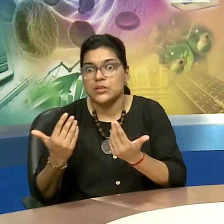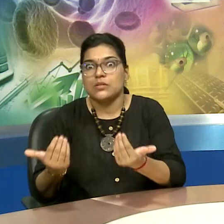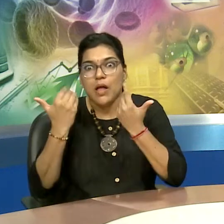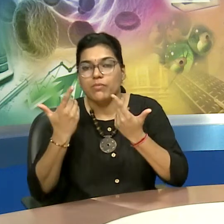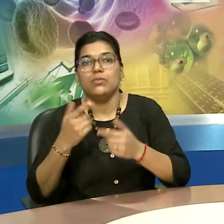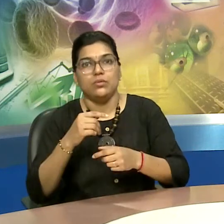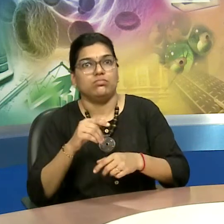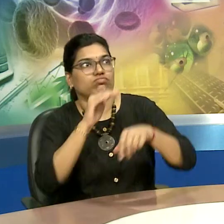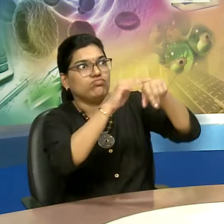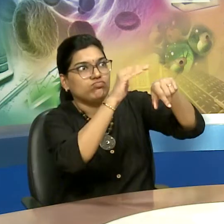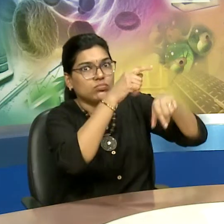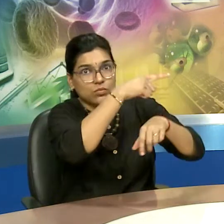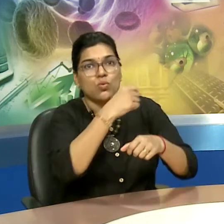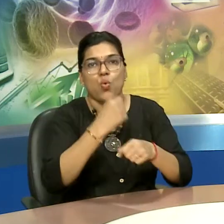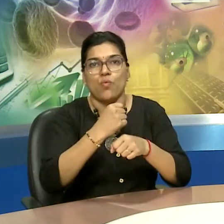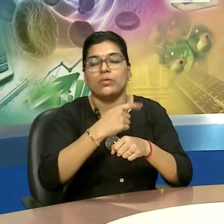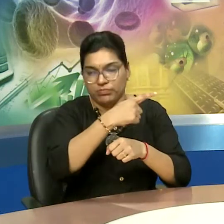depute central force